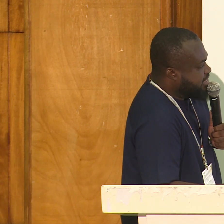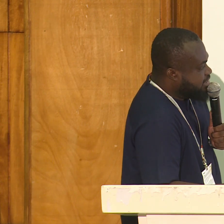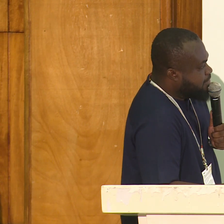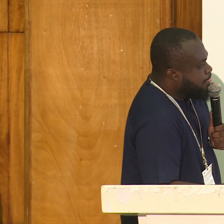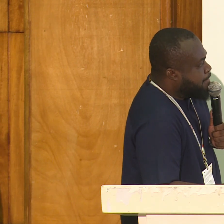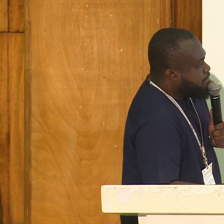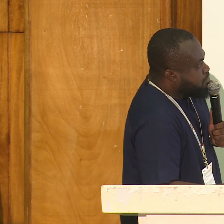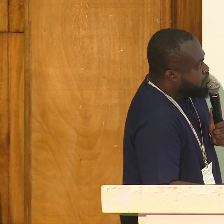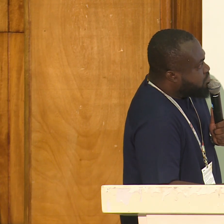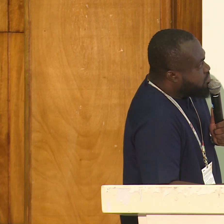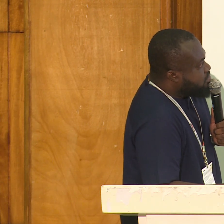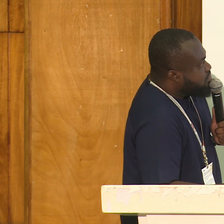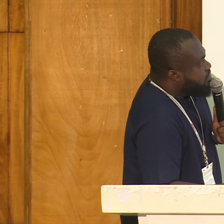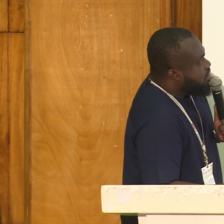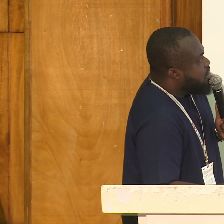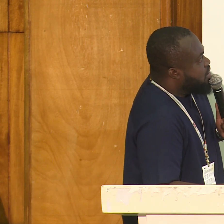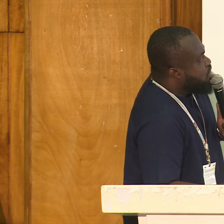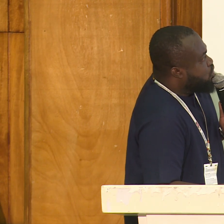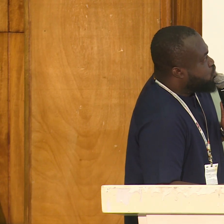43.3%.